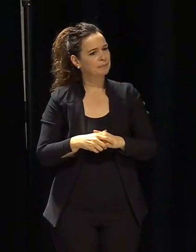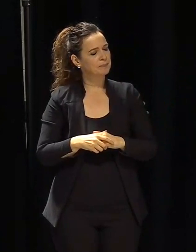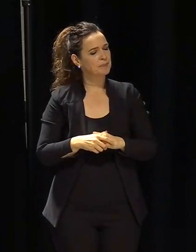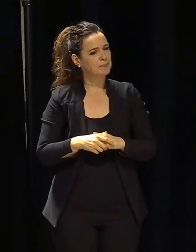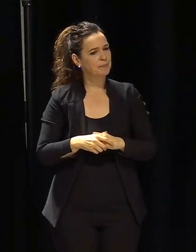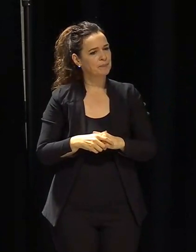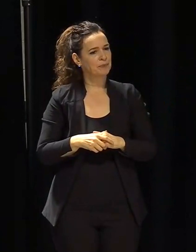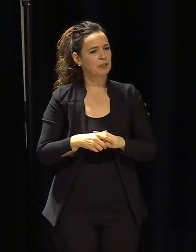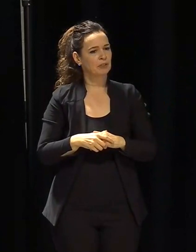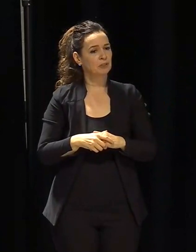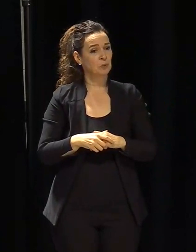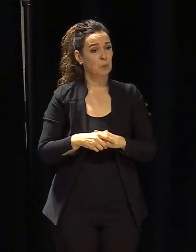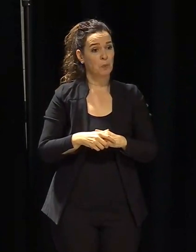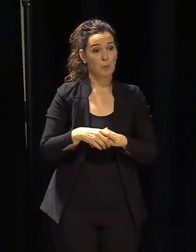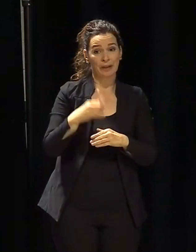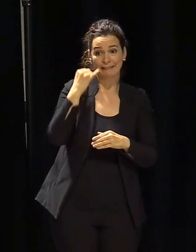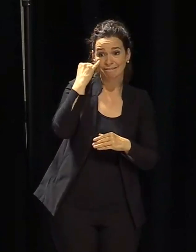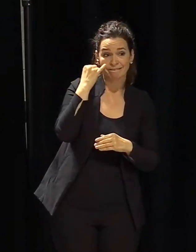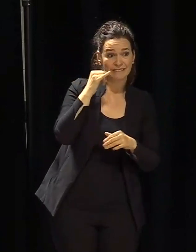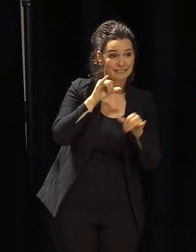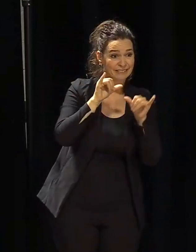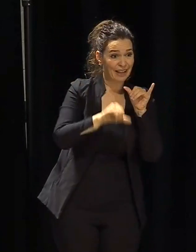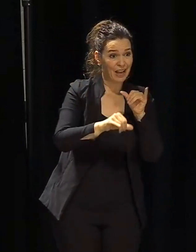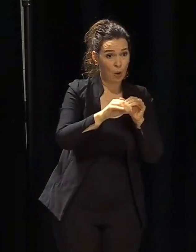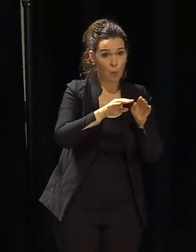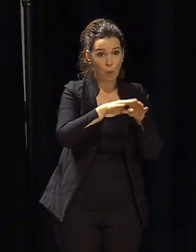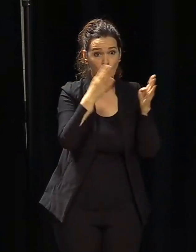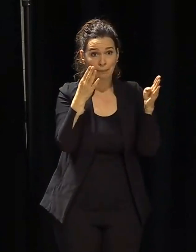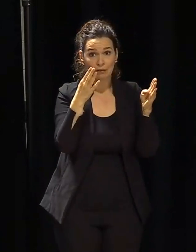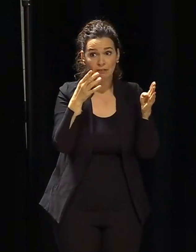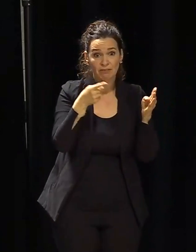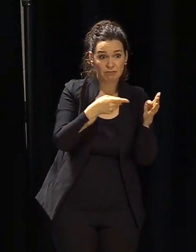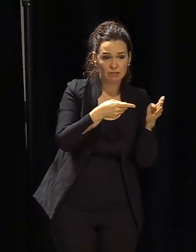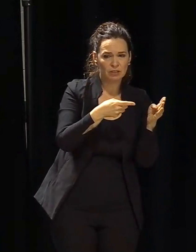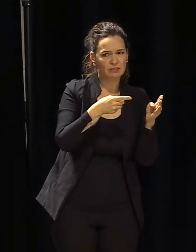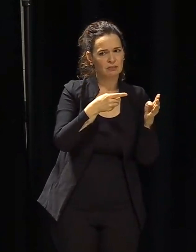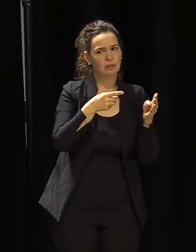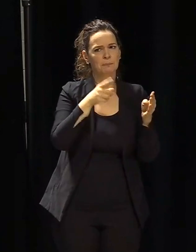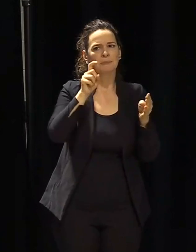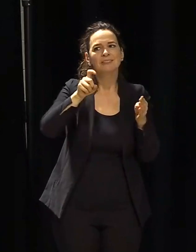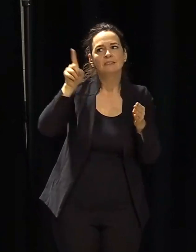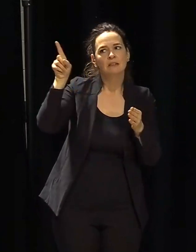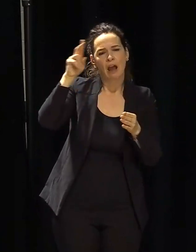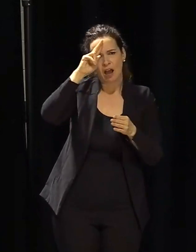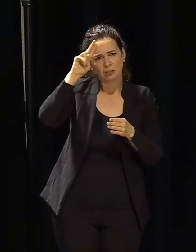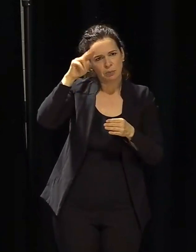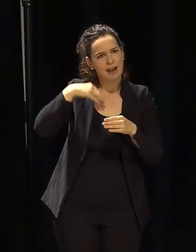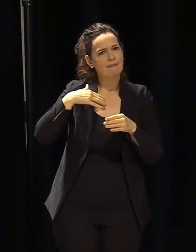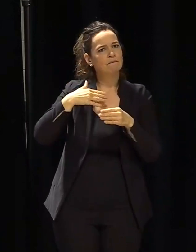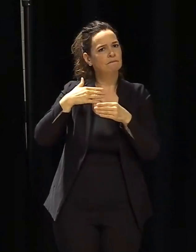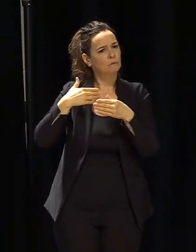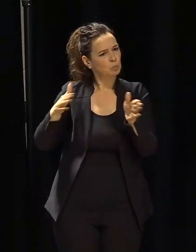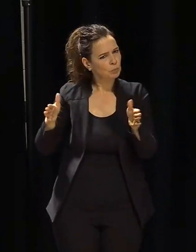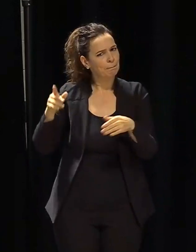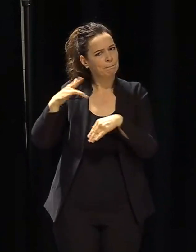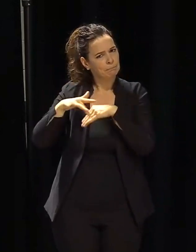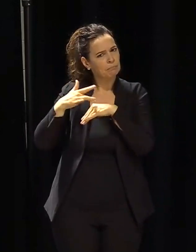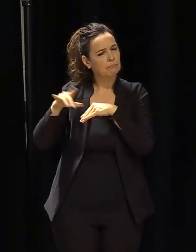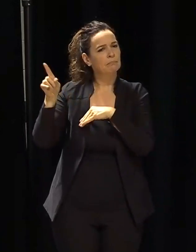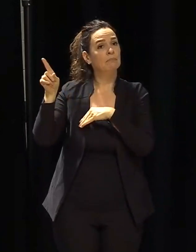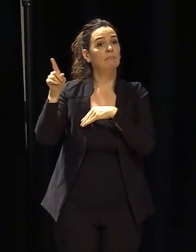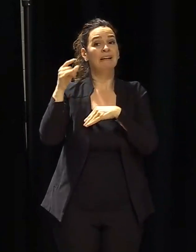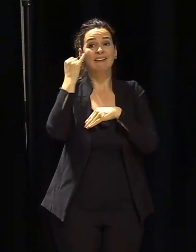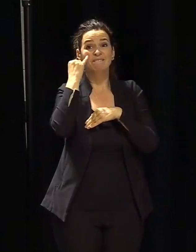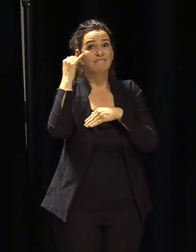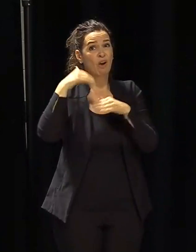right? It's anybody that we're talking about. What's the latest on the businesses that had to close in the orange zone, like the salons and the